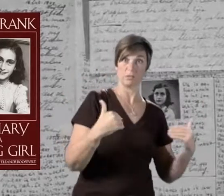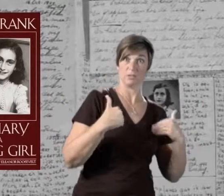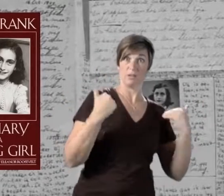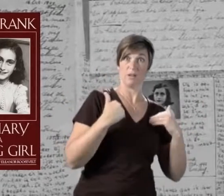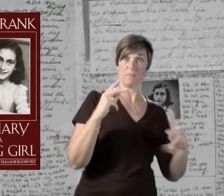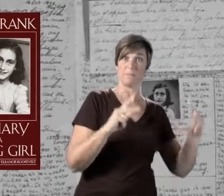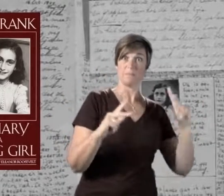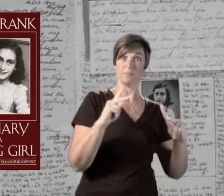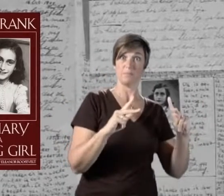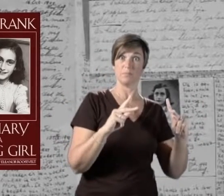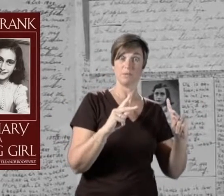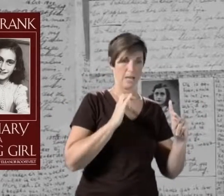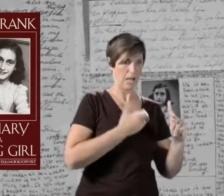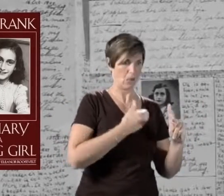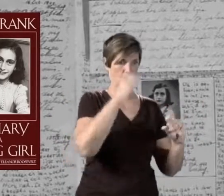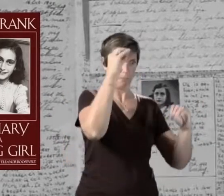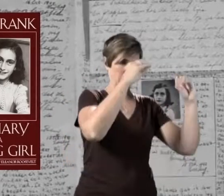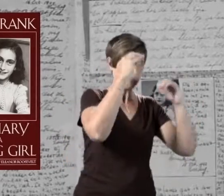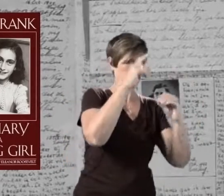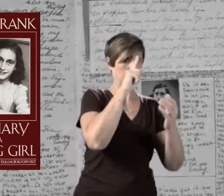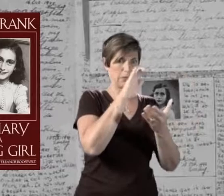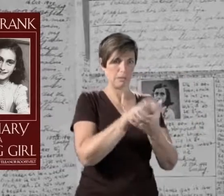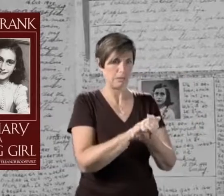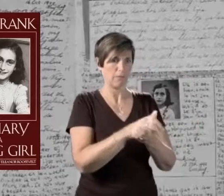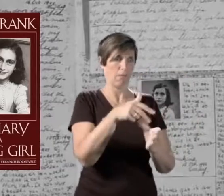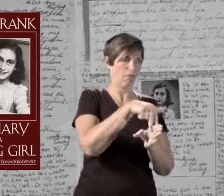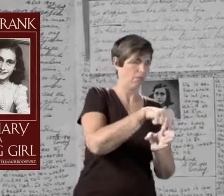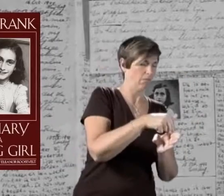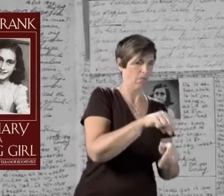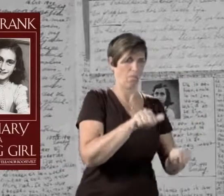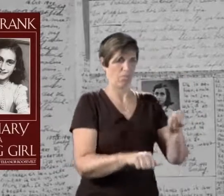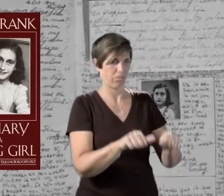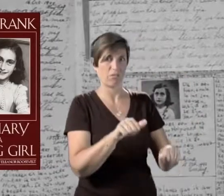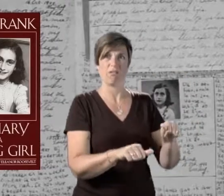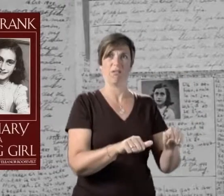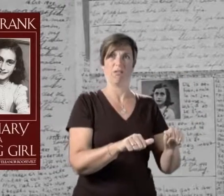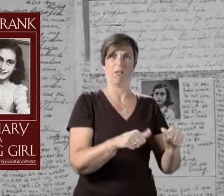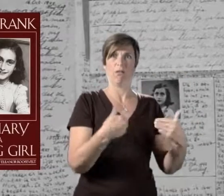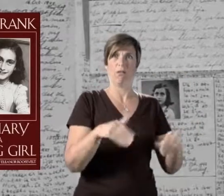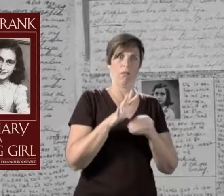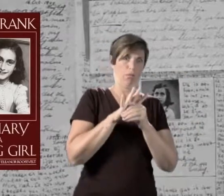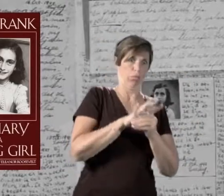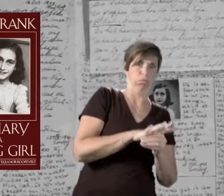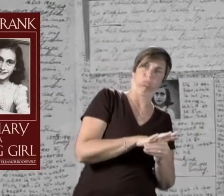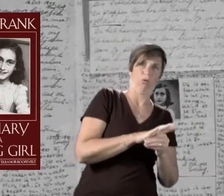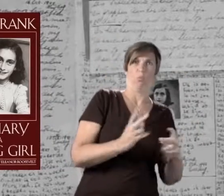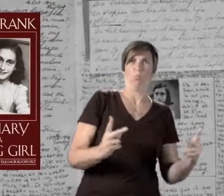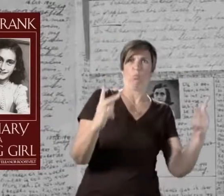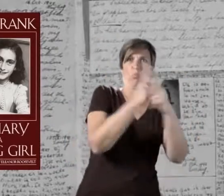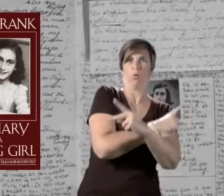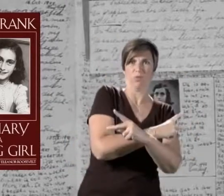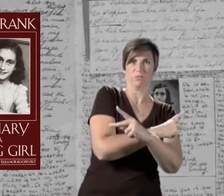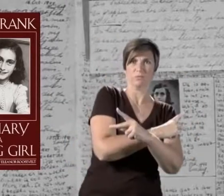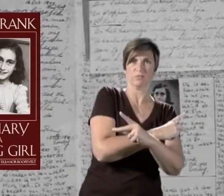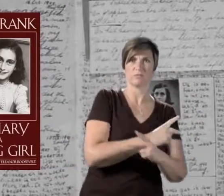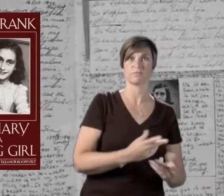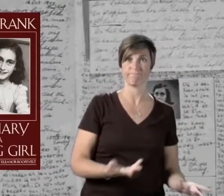Anyone who claims that the older ones have a more difficult time here certainly doesn't realize to what extent our problems weigh down on